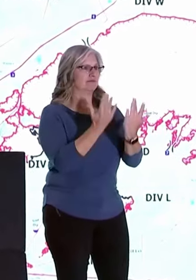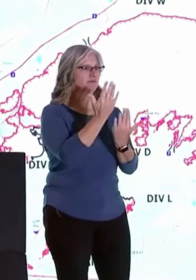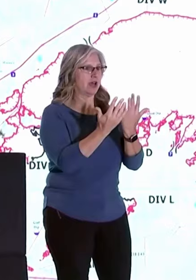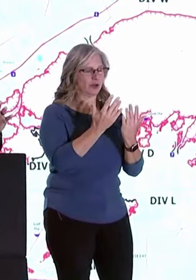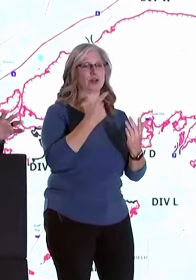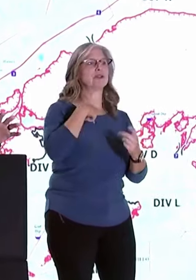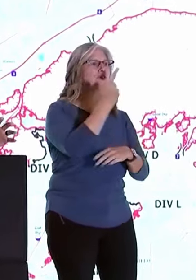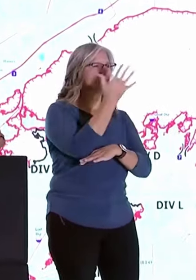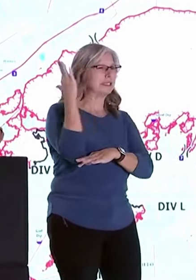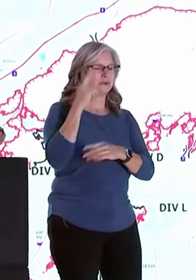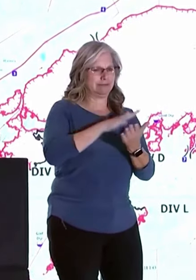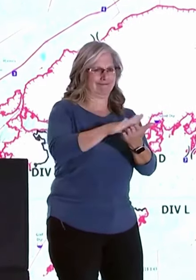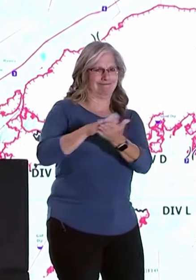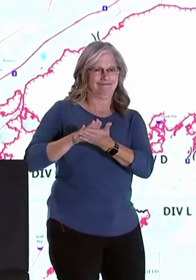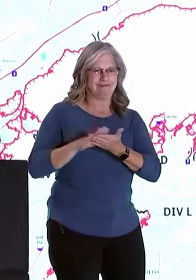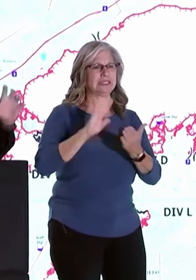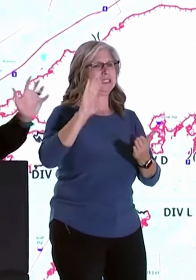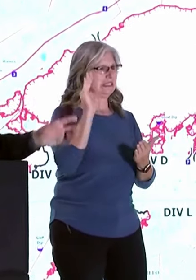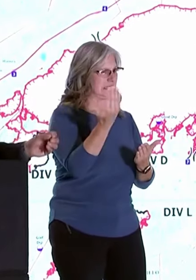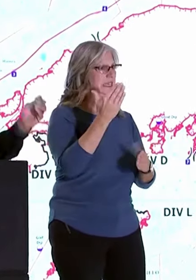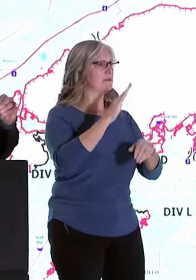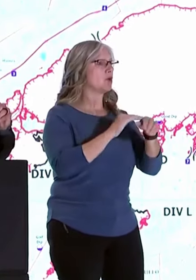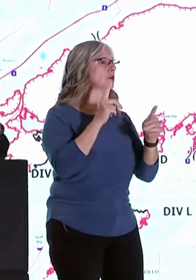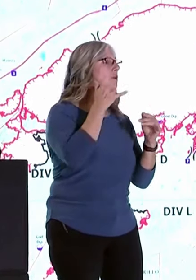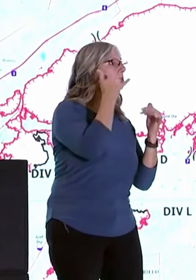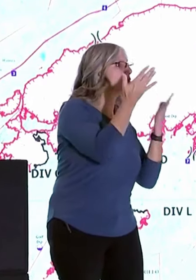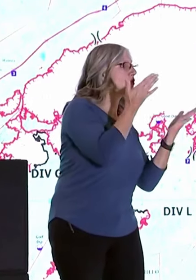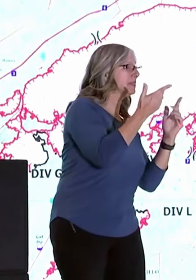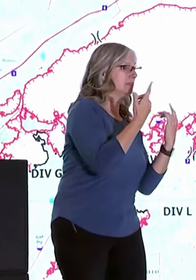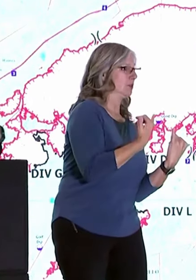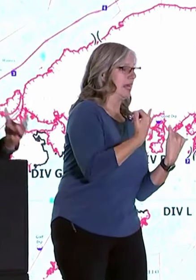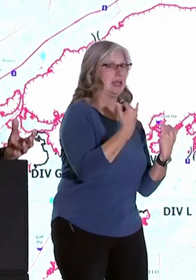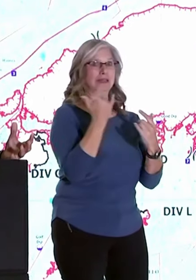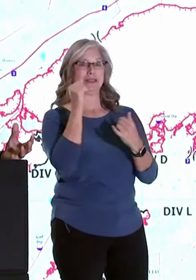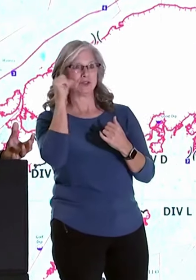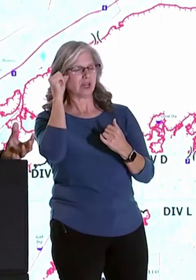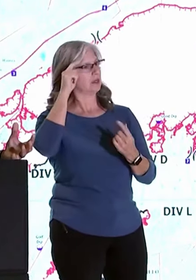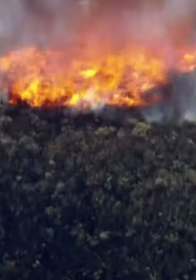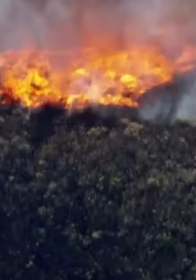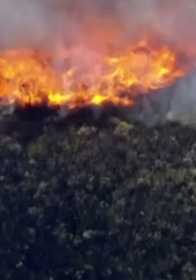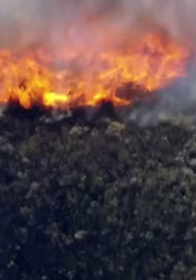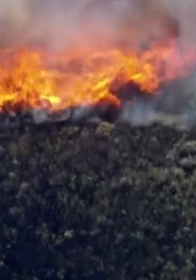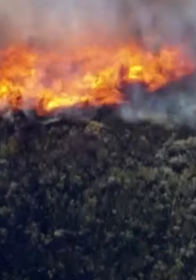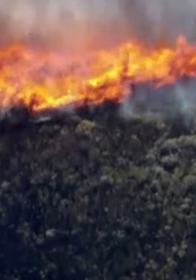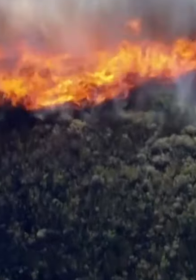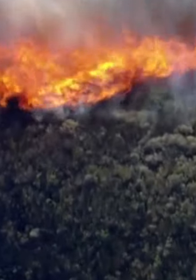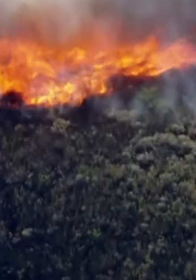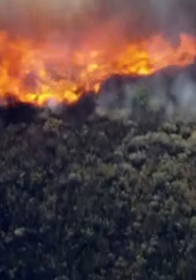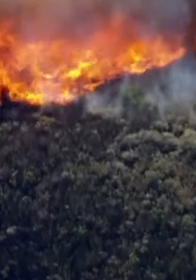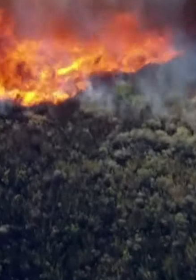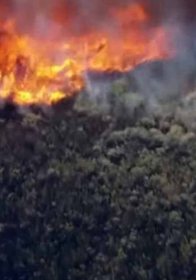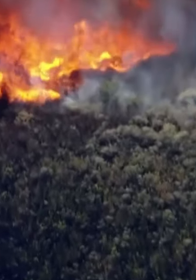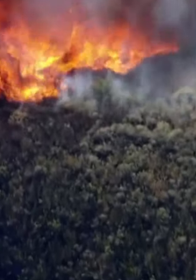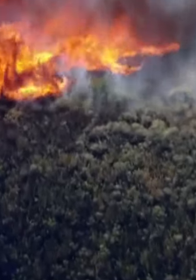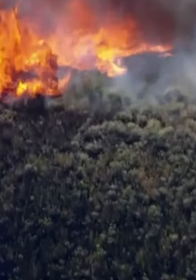damaged. They spent a lot of time there, and it seems like the calls for service from yesterday to today dropped significantly, so the crews are doing good work. The infamous Santa